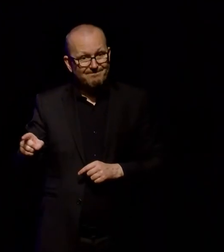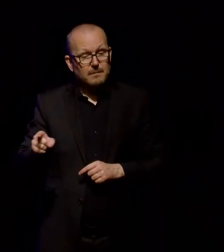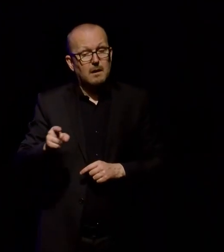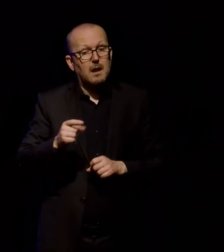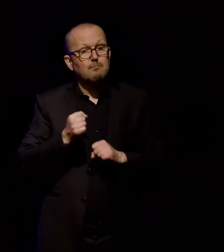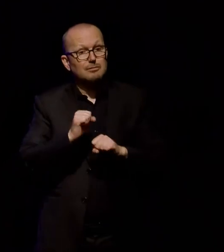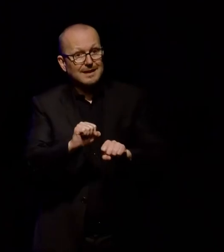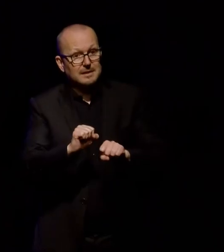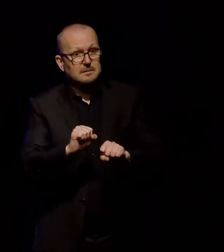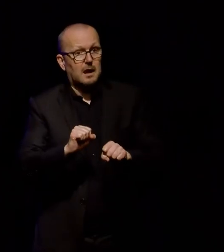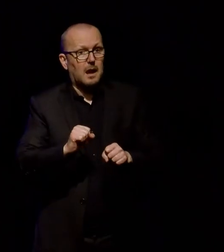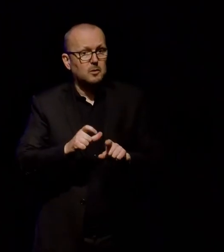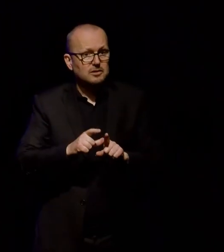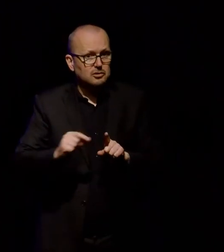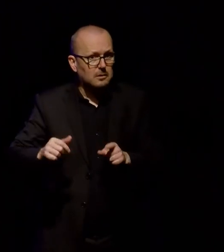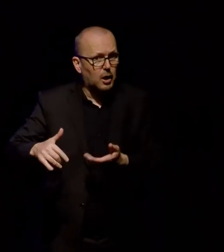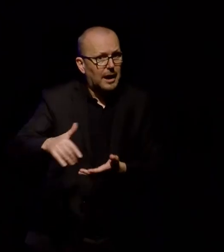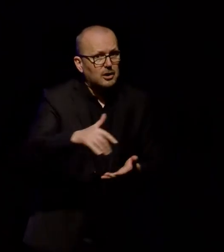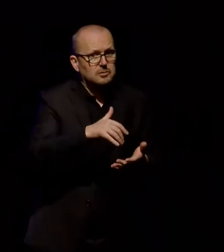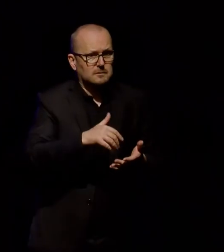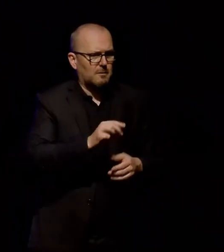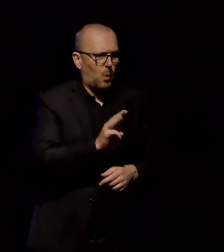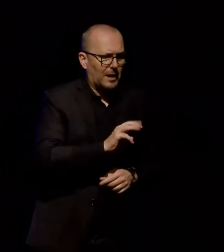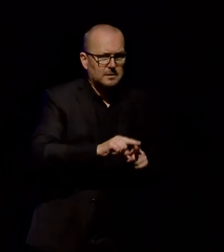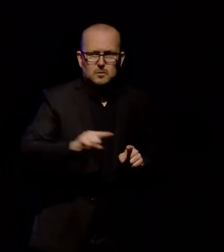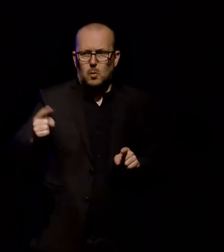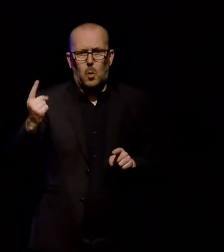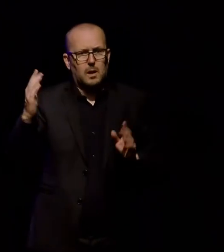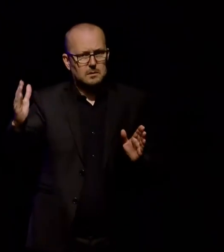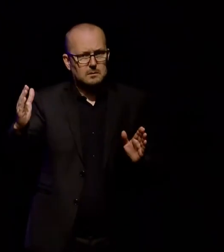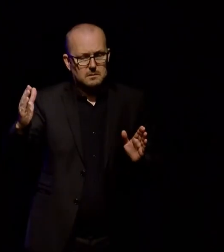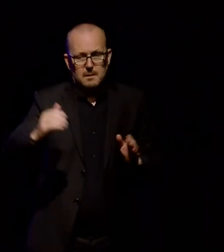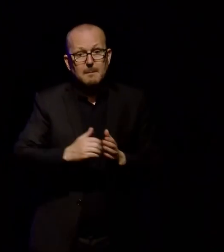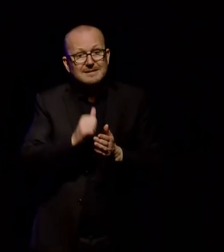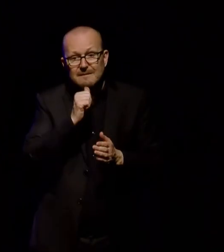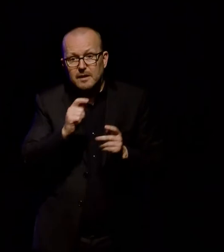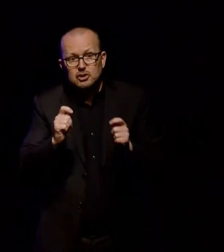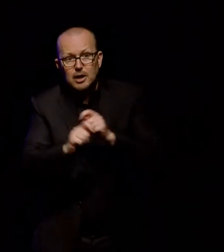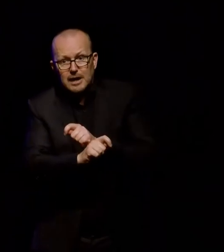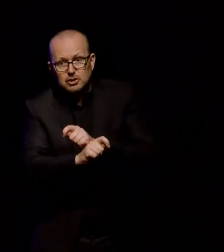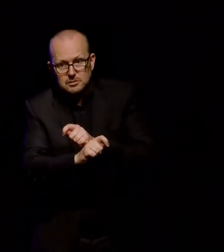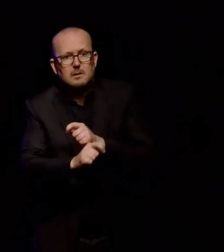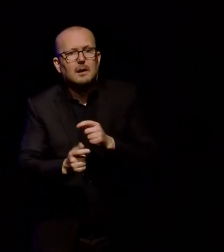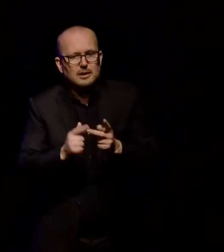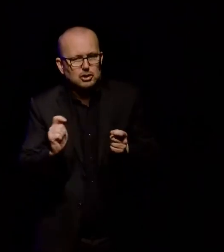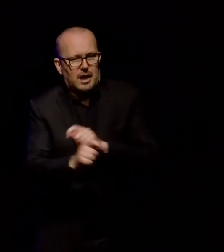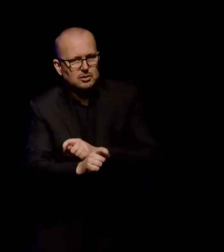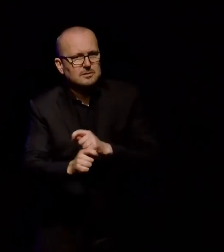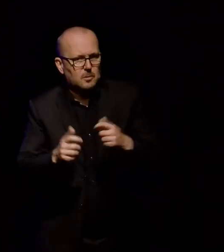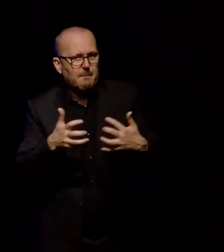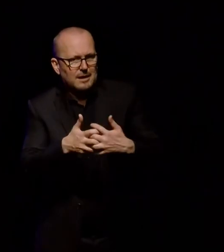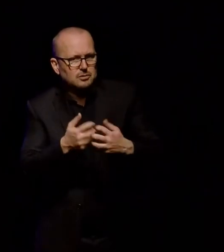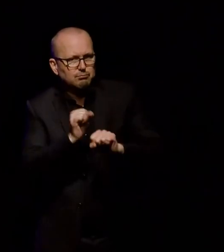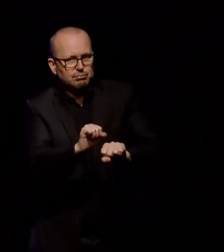Auckland. And additionally, all our files are protected by versioning if and when they change. It also means that we have a much